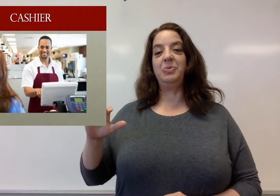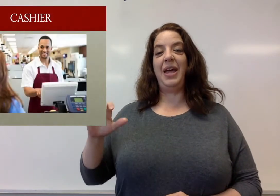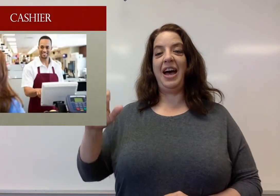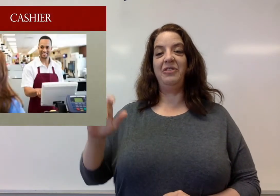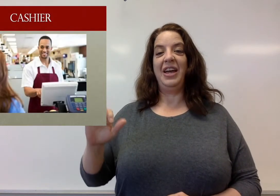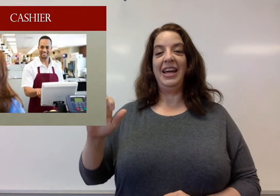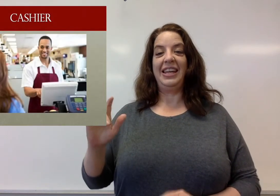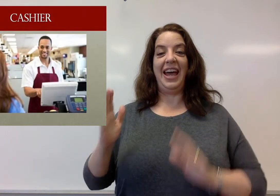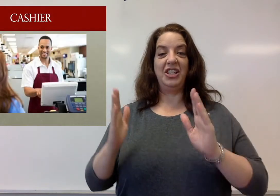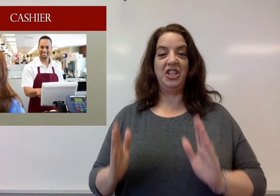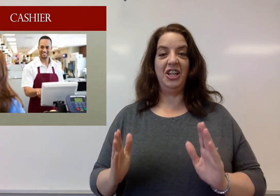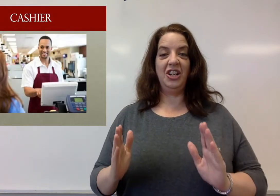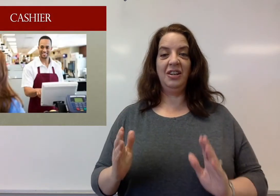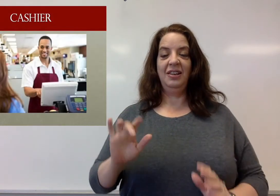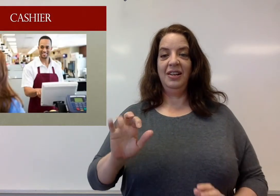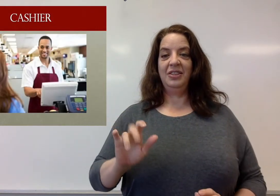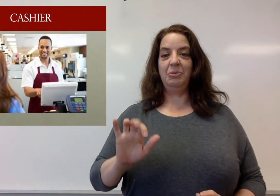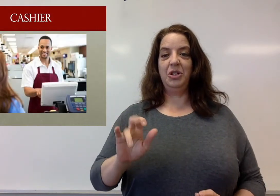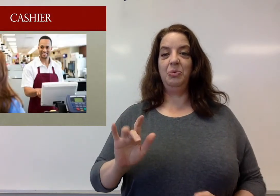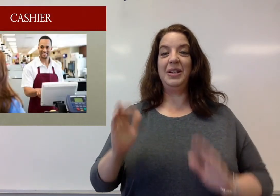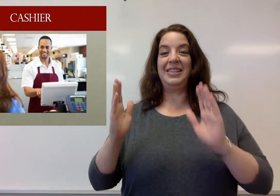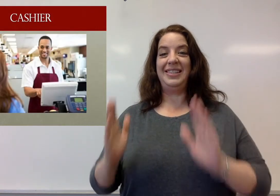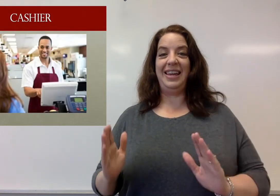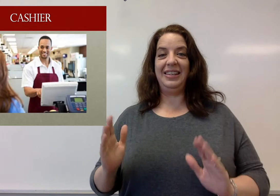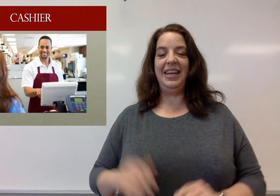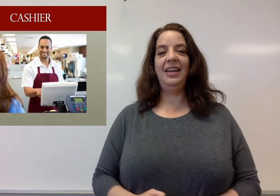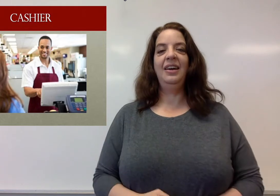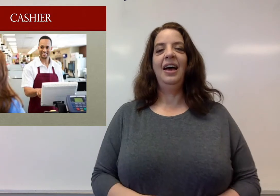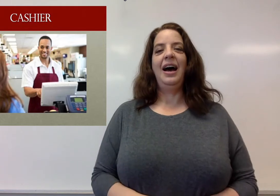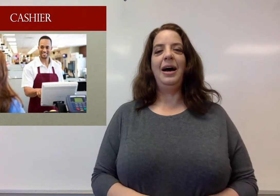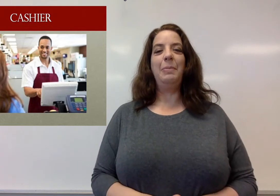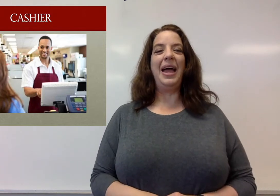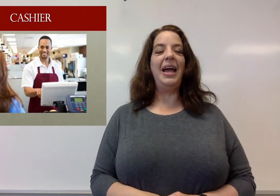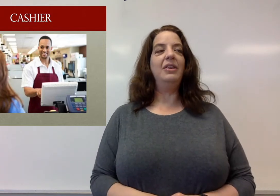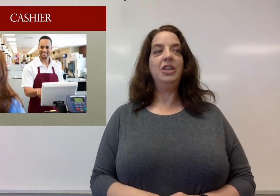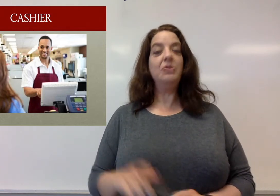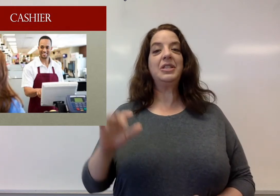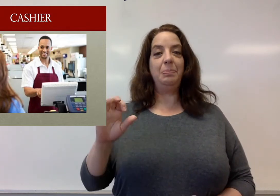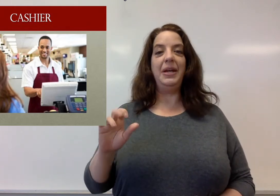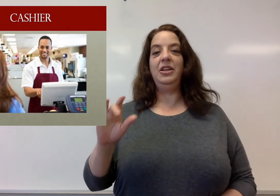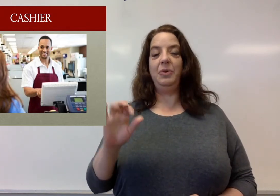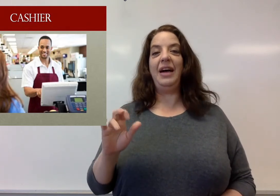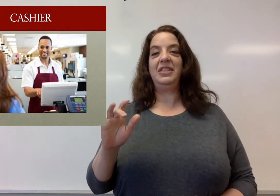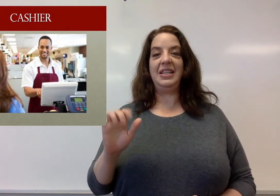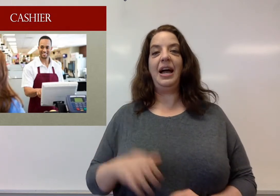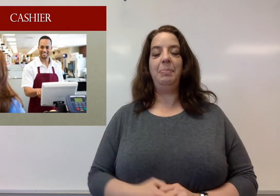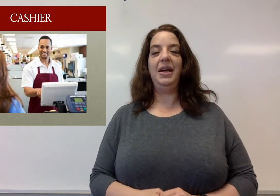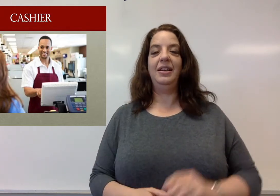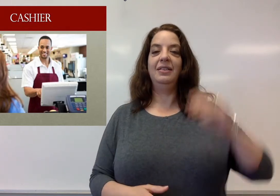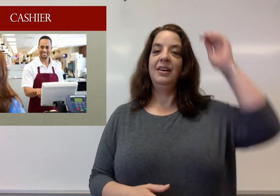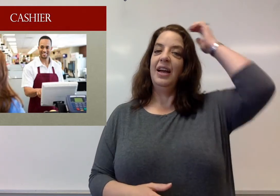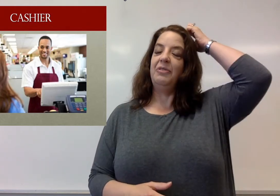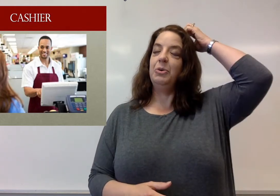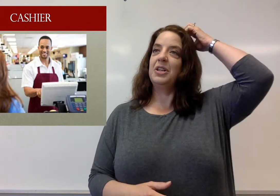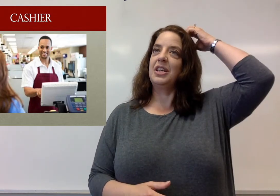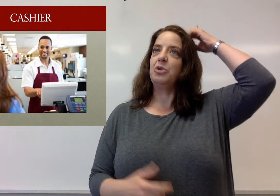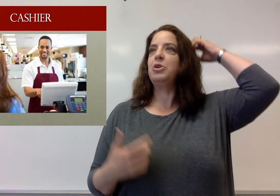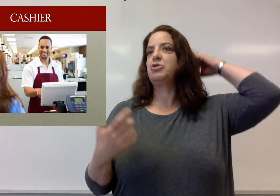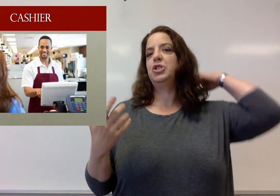have cashier, someone who runs a 10 key. Used to be you had to type in, if you worked at a grocery store